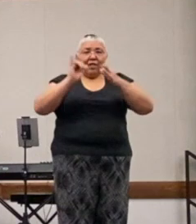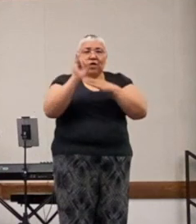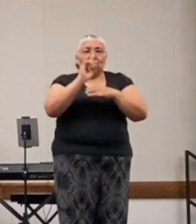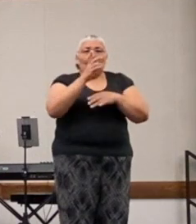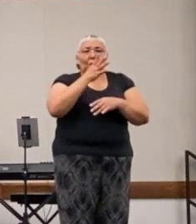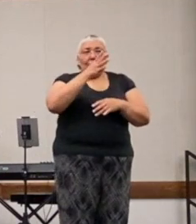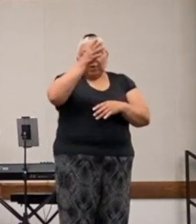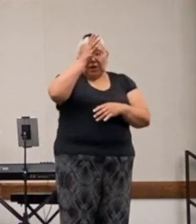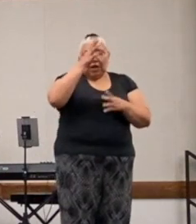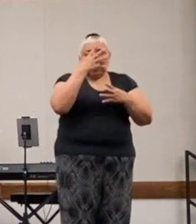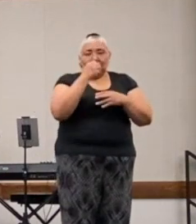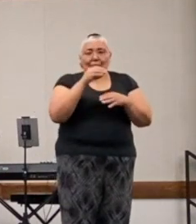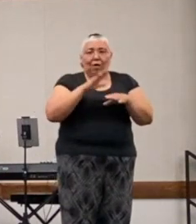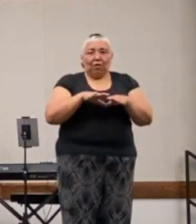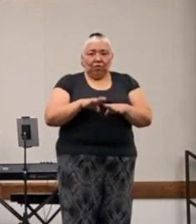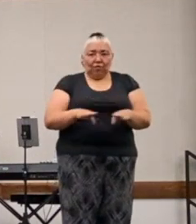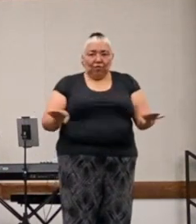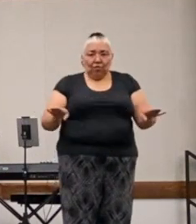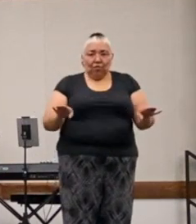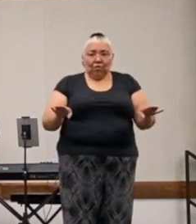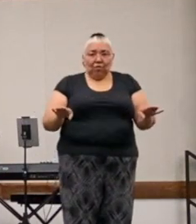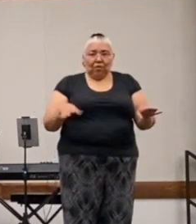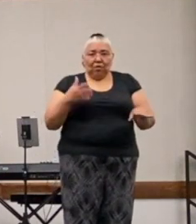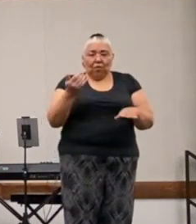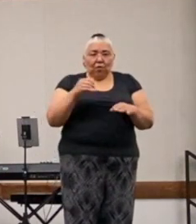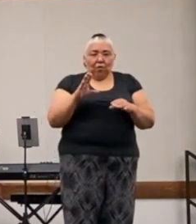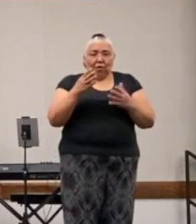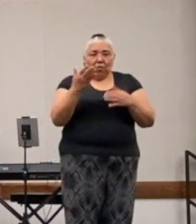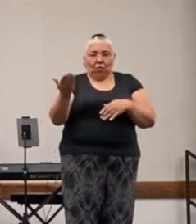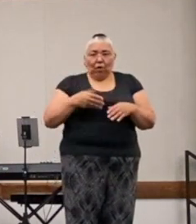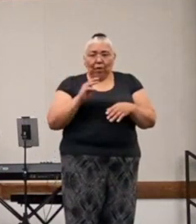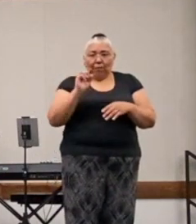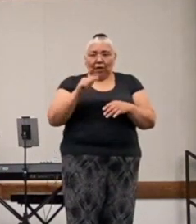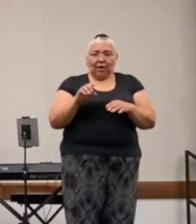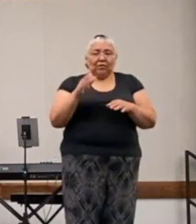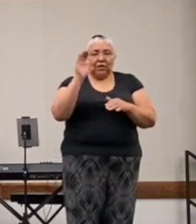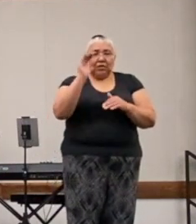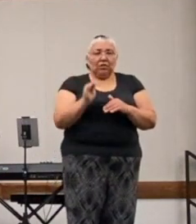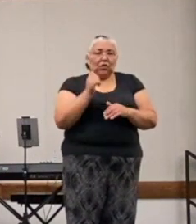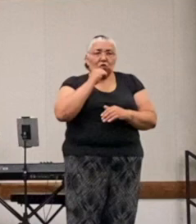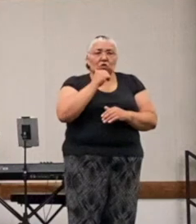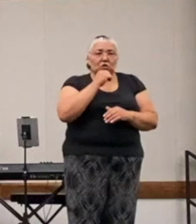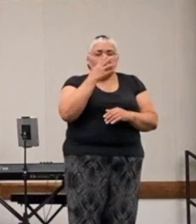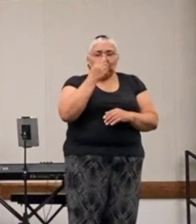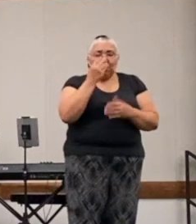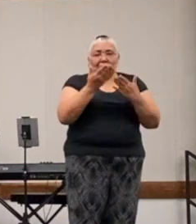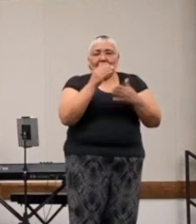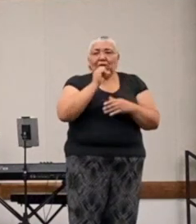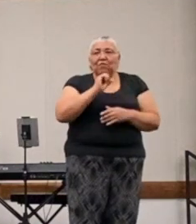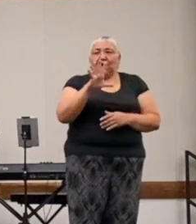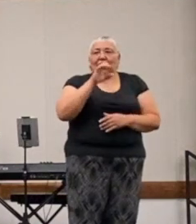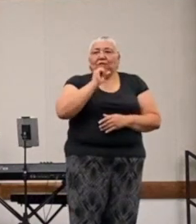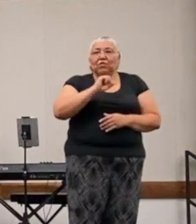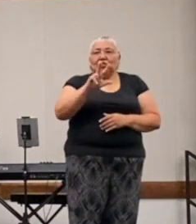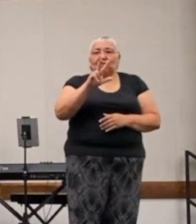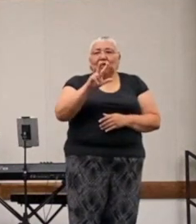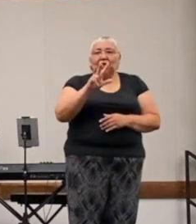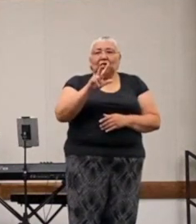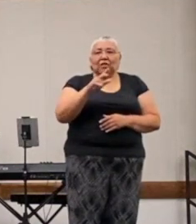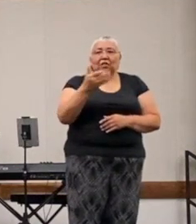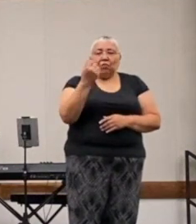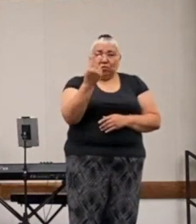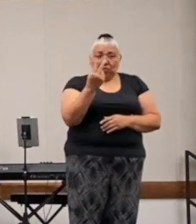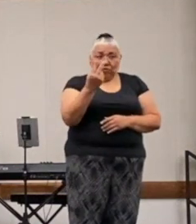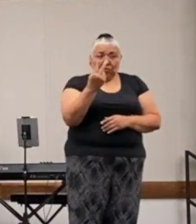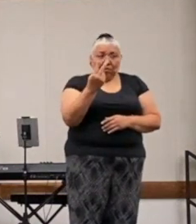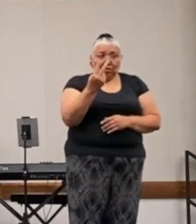dad slept. And the four were welcome mats, right? And welcome mats is where the little girl slept, right? Maybe five, three, there was two of them. And